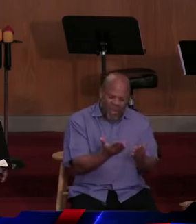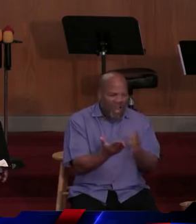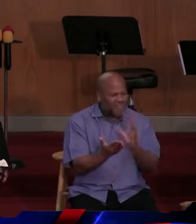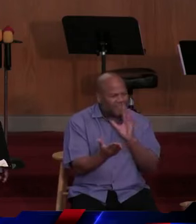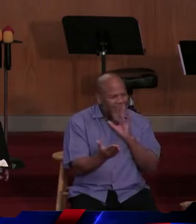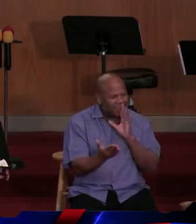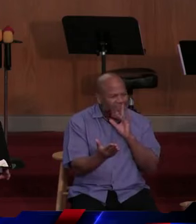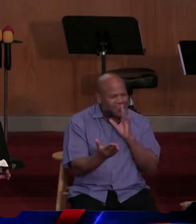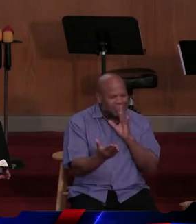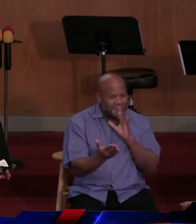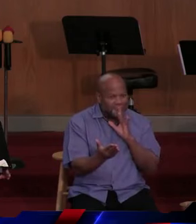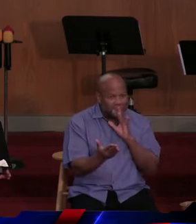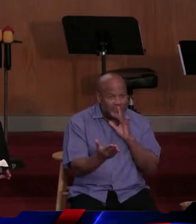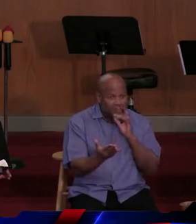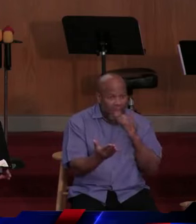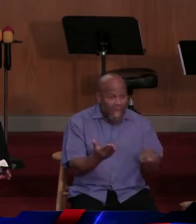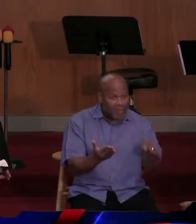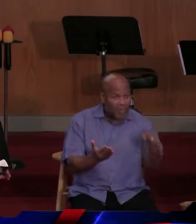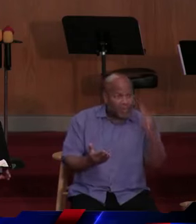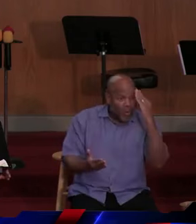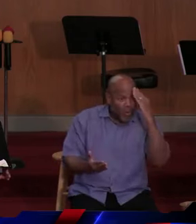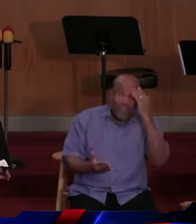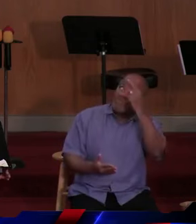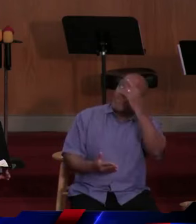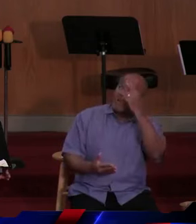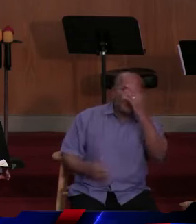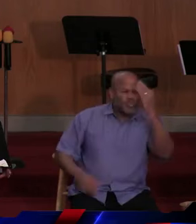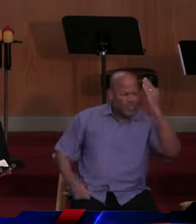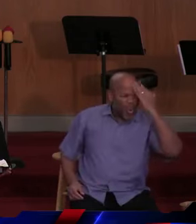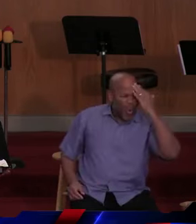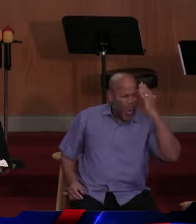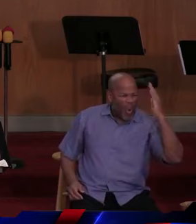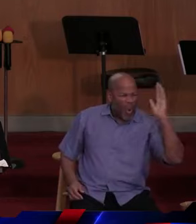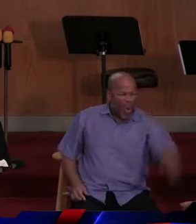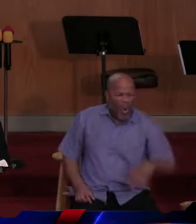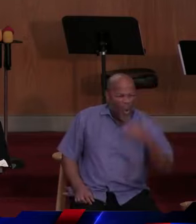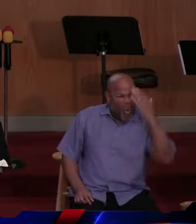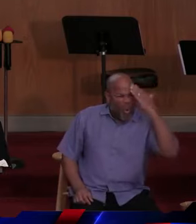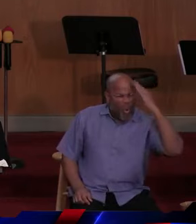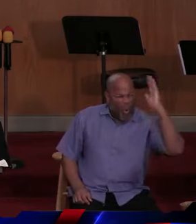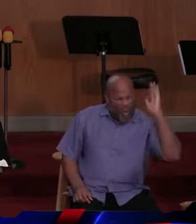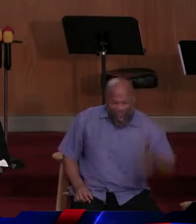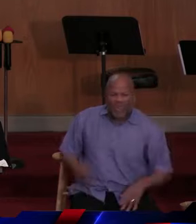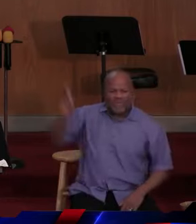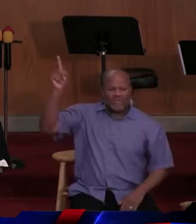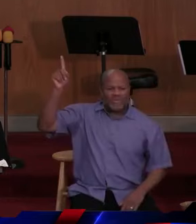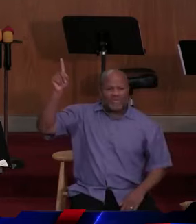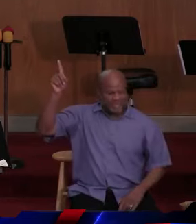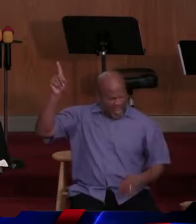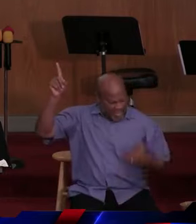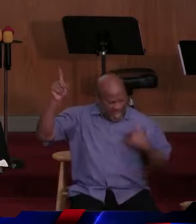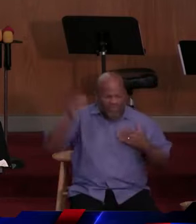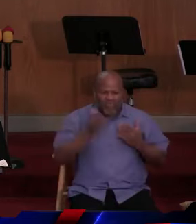him and you know that you know that you know, you got bragging rights. You don't have to